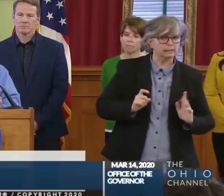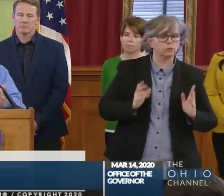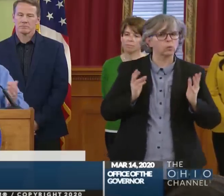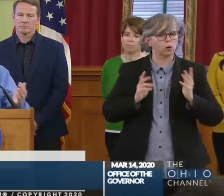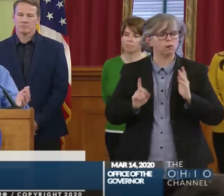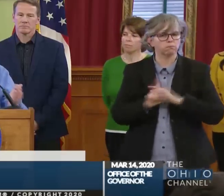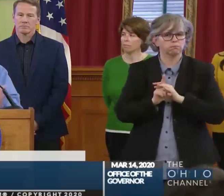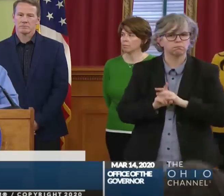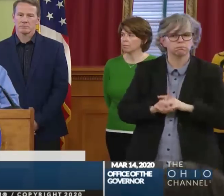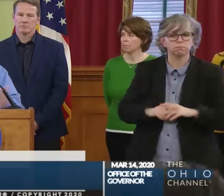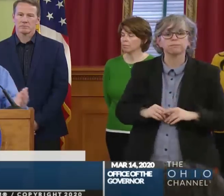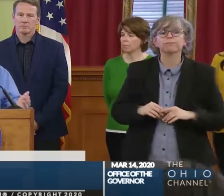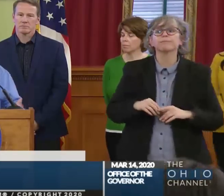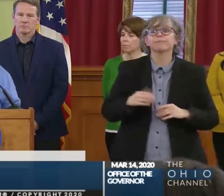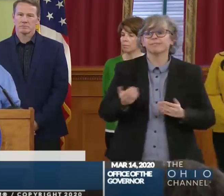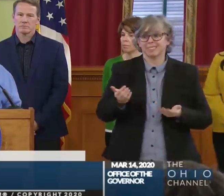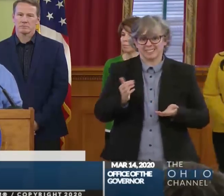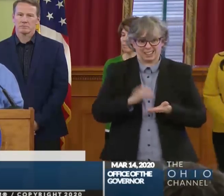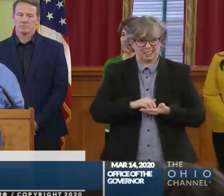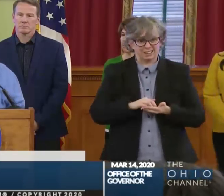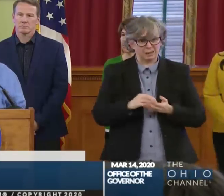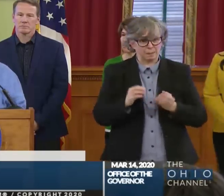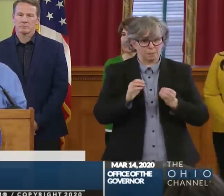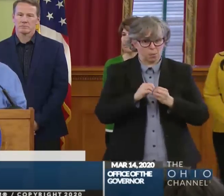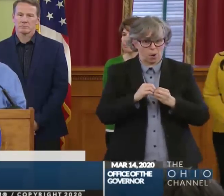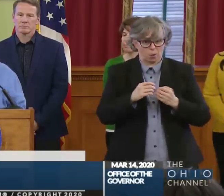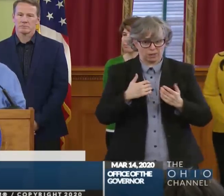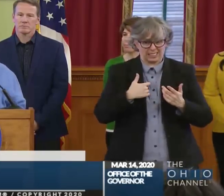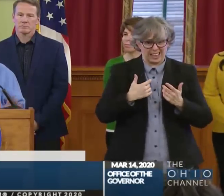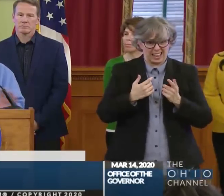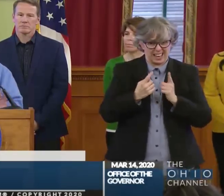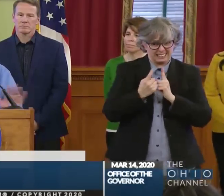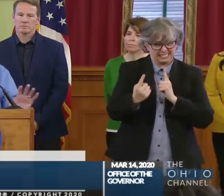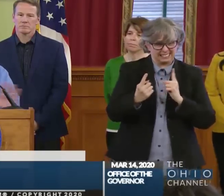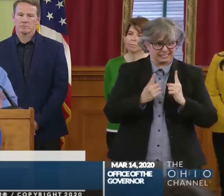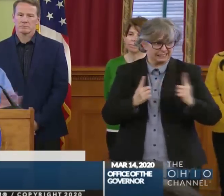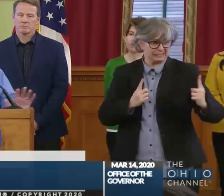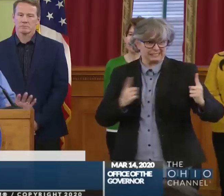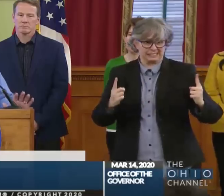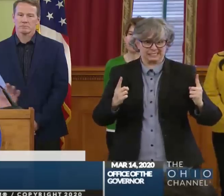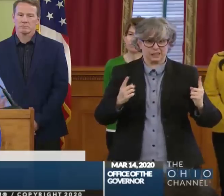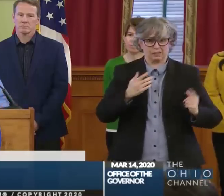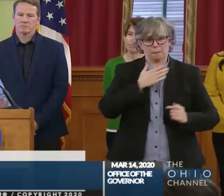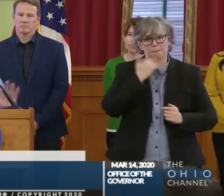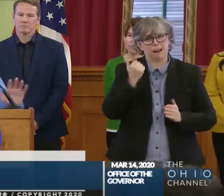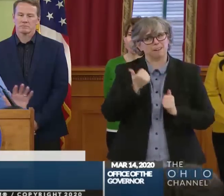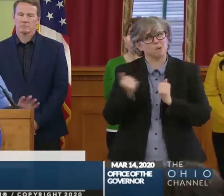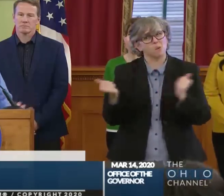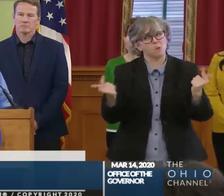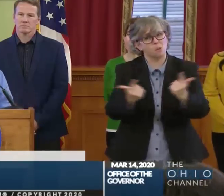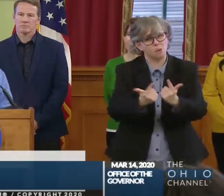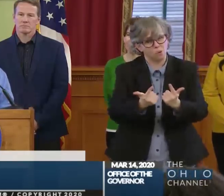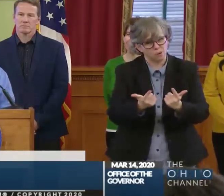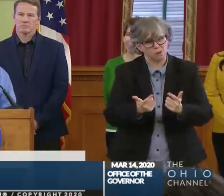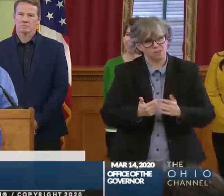Again, the more that we can distance ourselves from everyone else, the better off everybody else is, and we are, and our